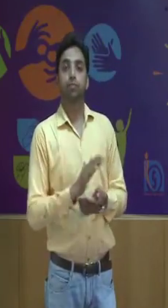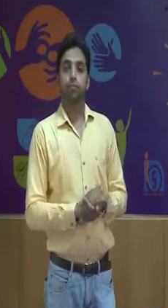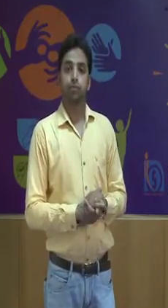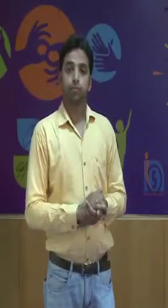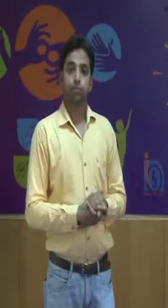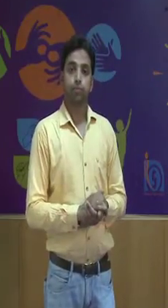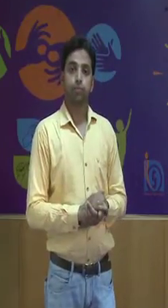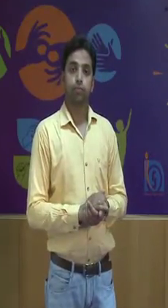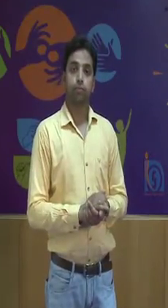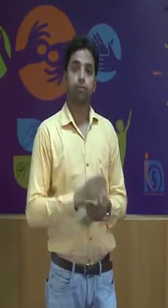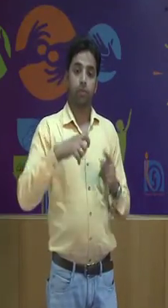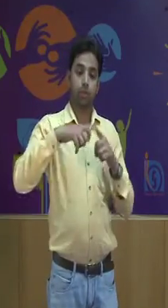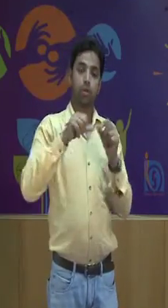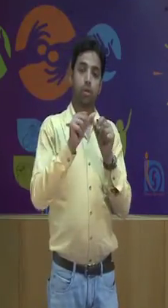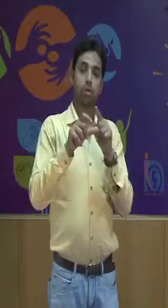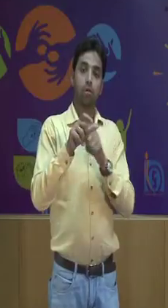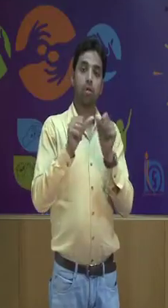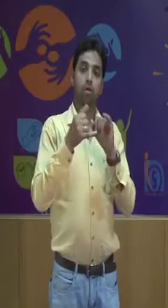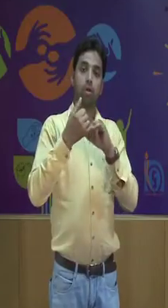and Kayasthas,